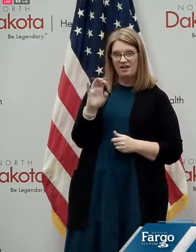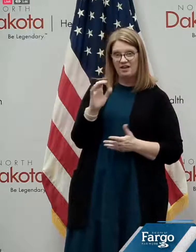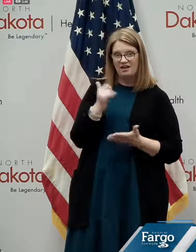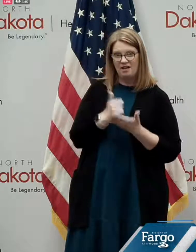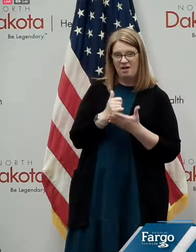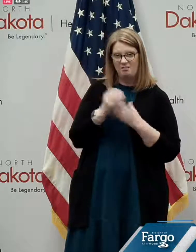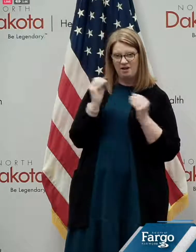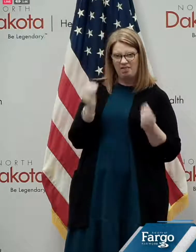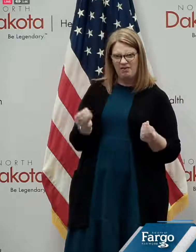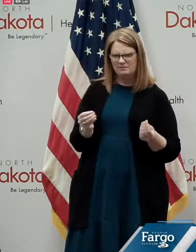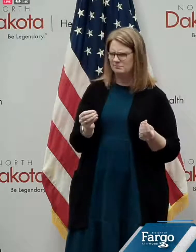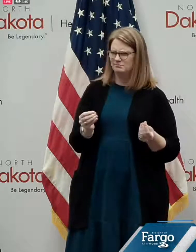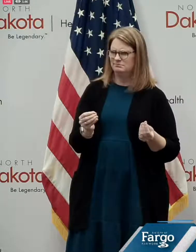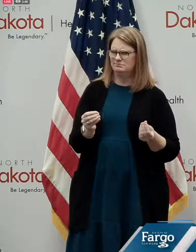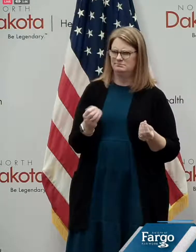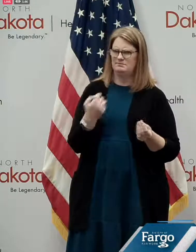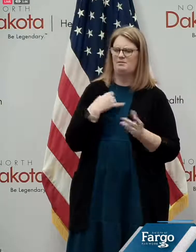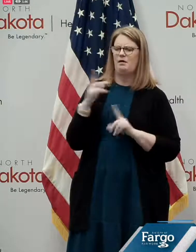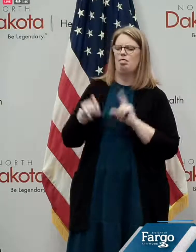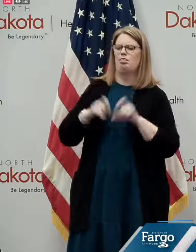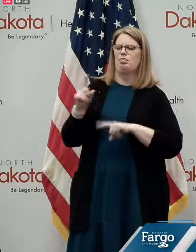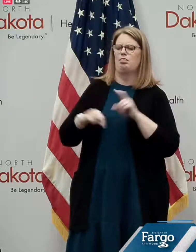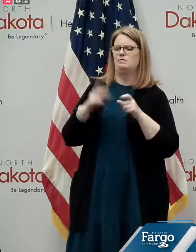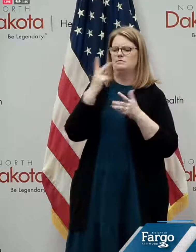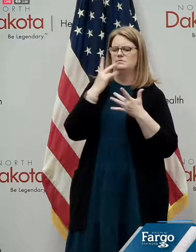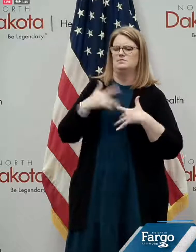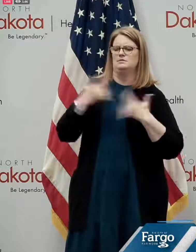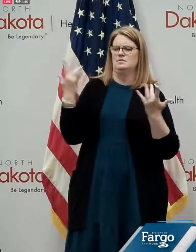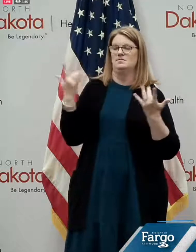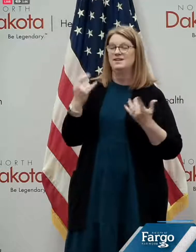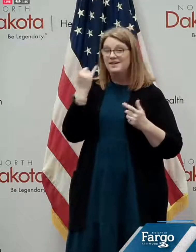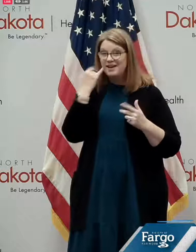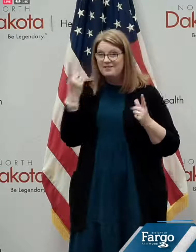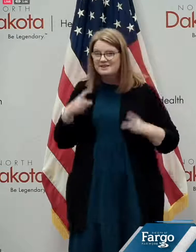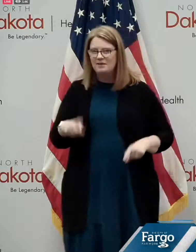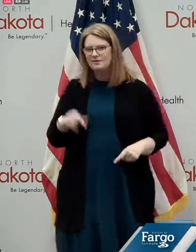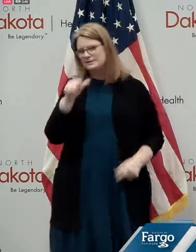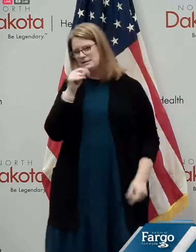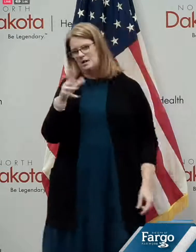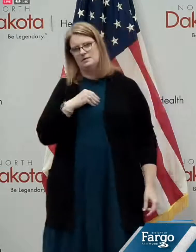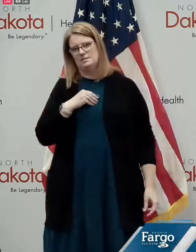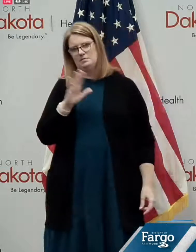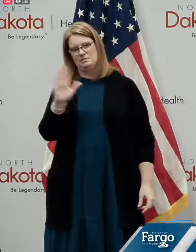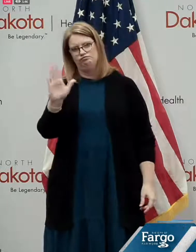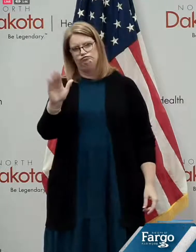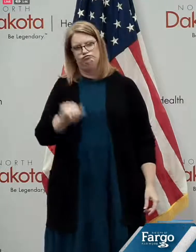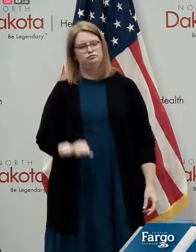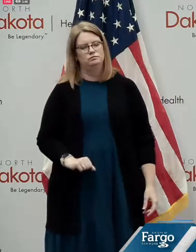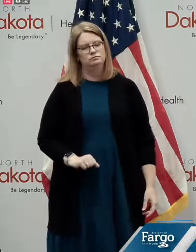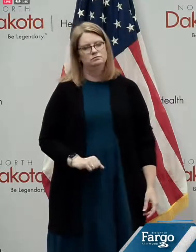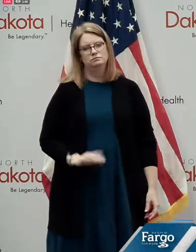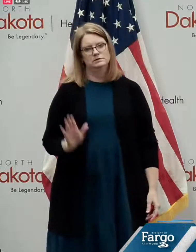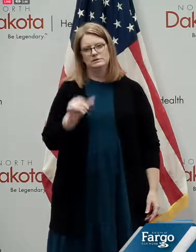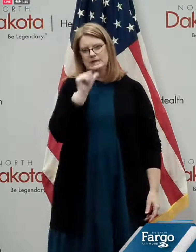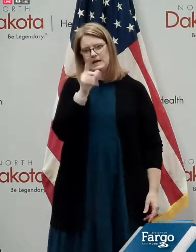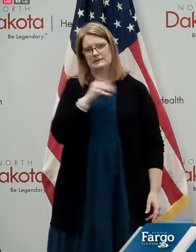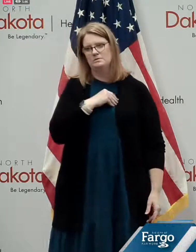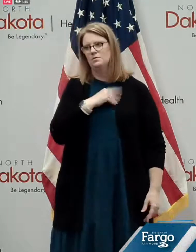want to drill down into all those, because that's not, if that's happening, not acceptable, and we got to make sure that we fix that problem.